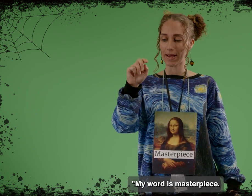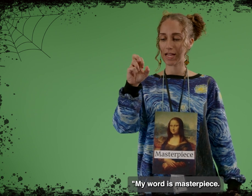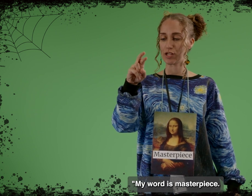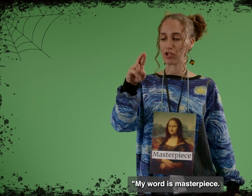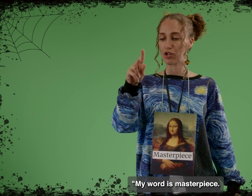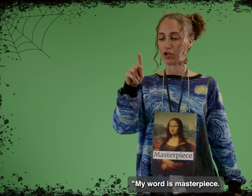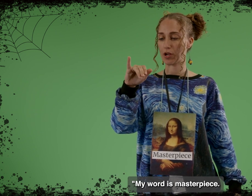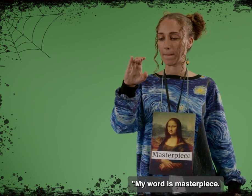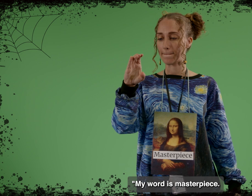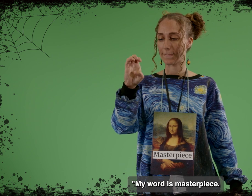word is masterpiece.